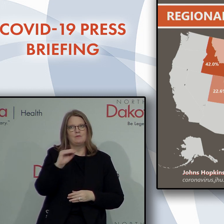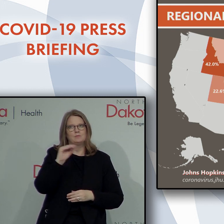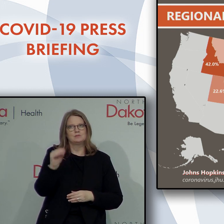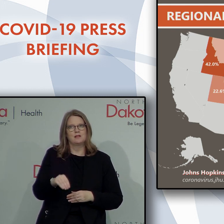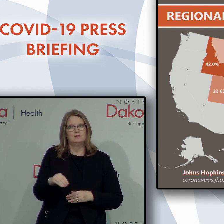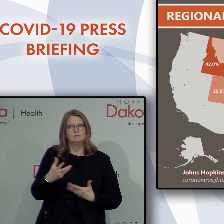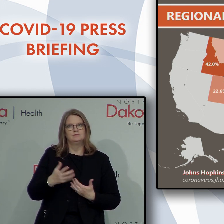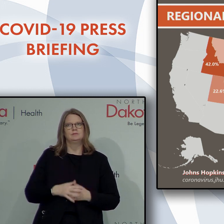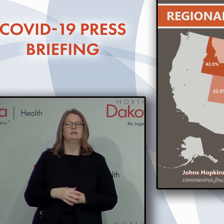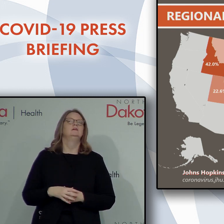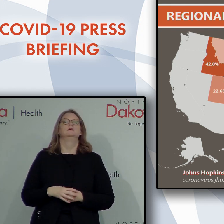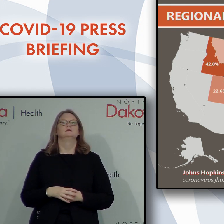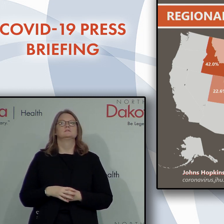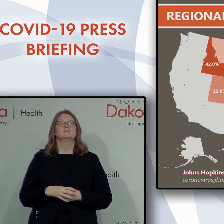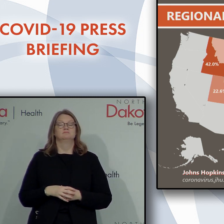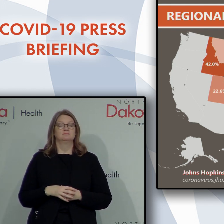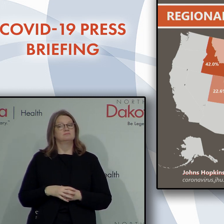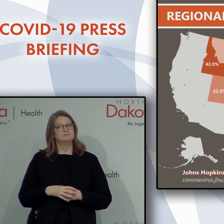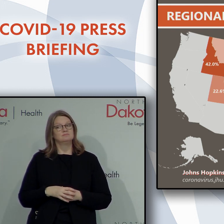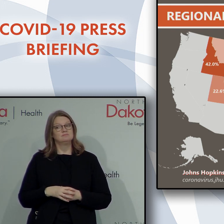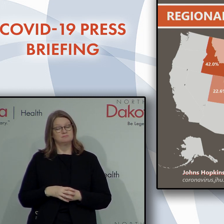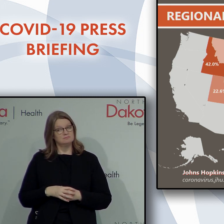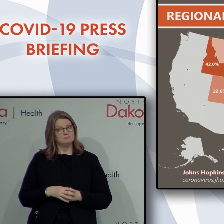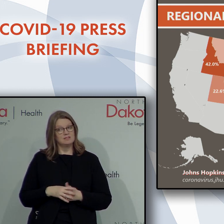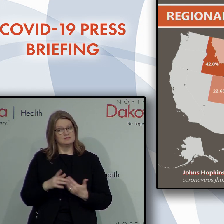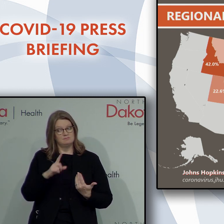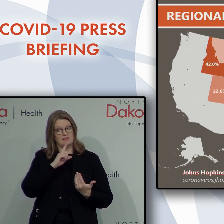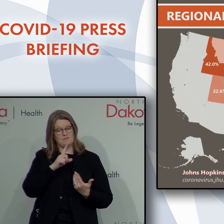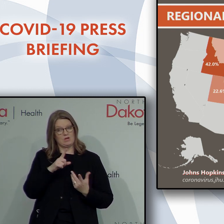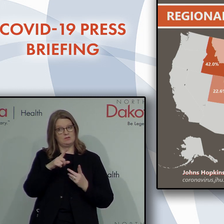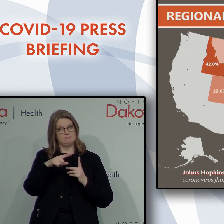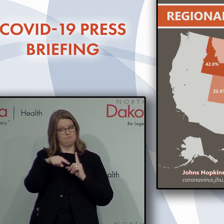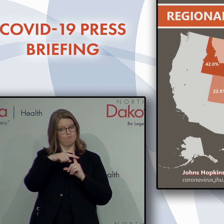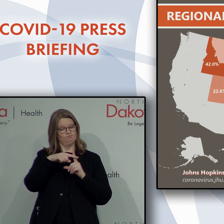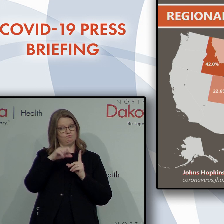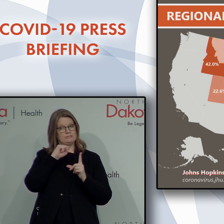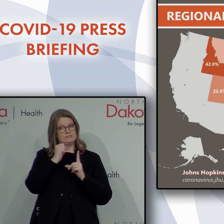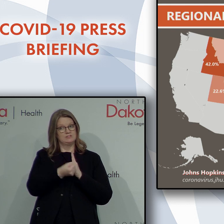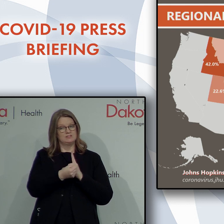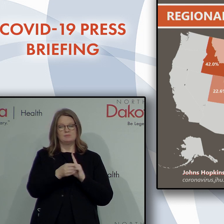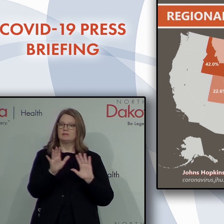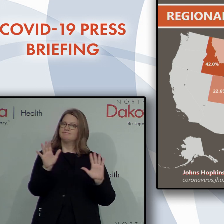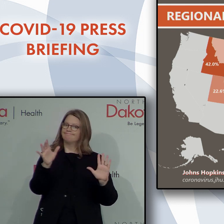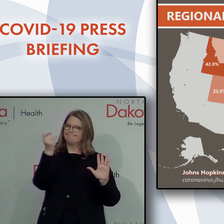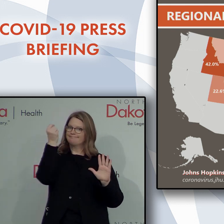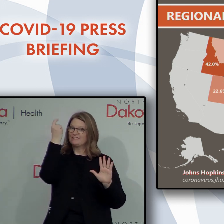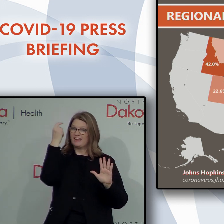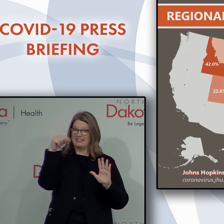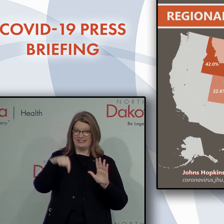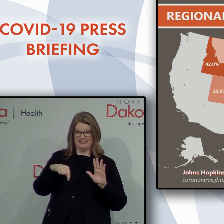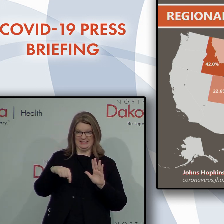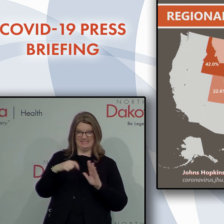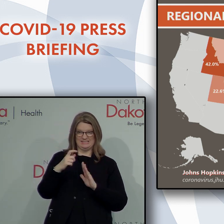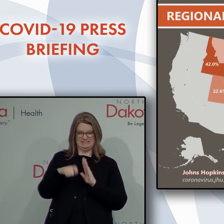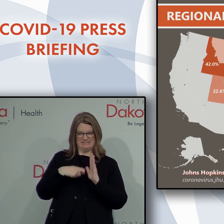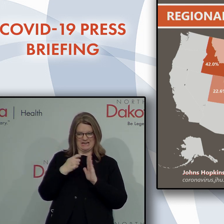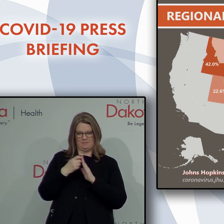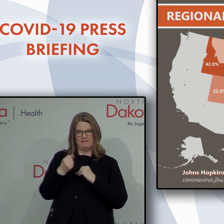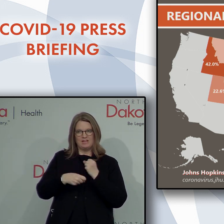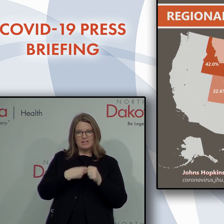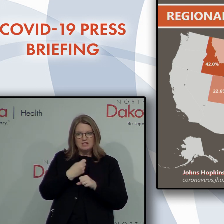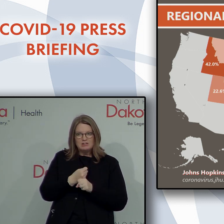in the region. So these are all very positive things. But we know this time of year that lots of our friends and loved